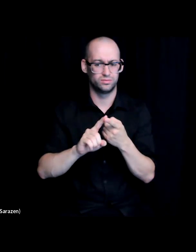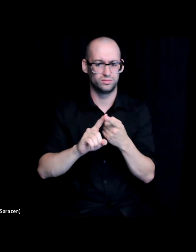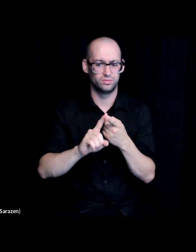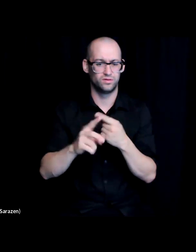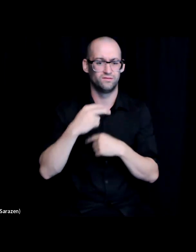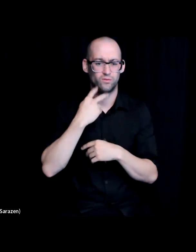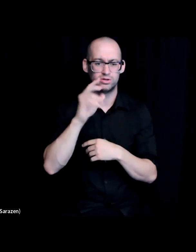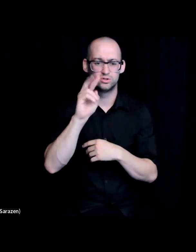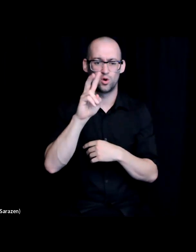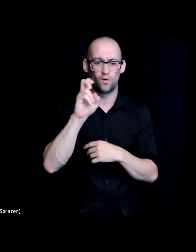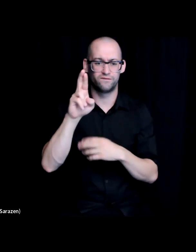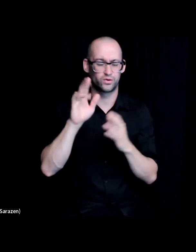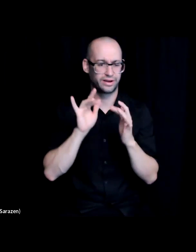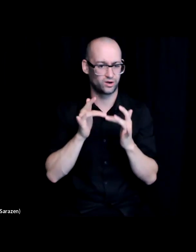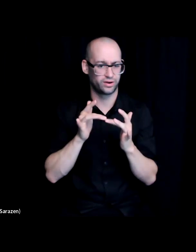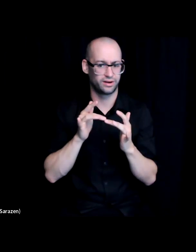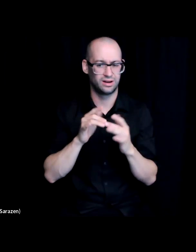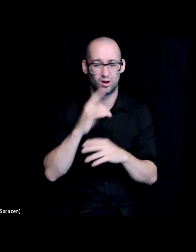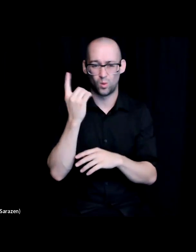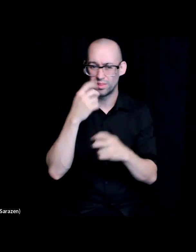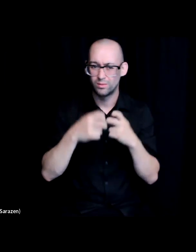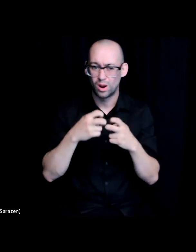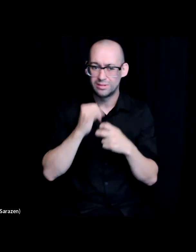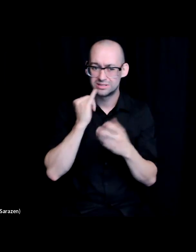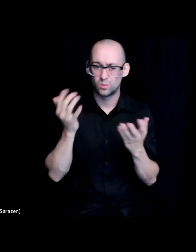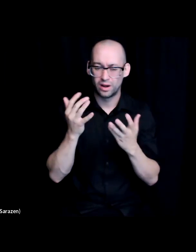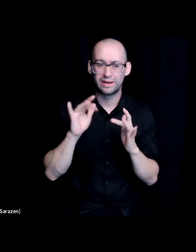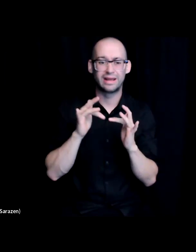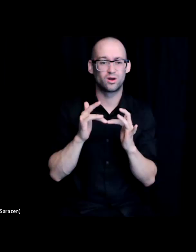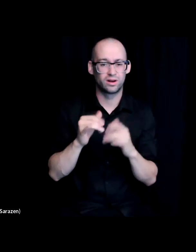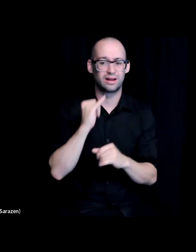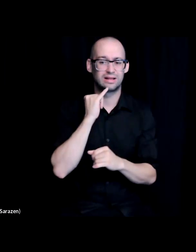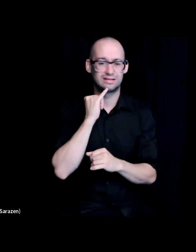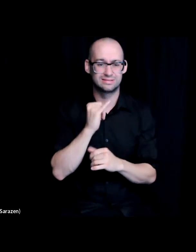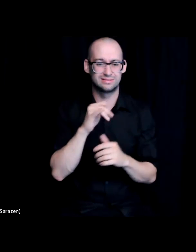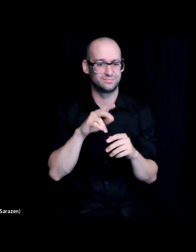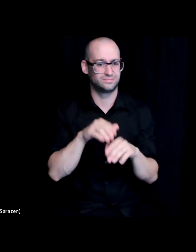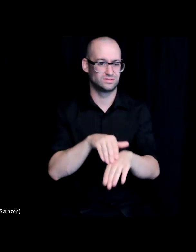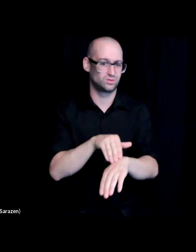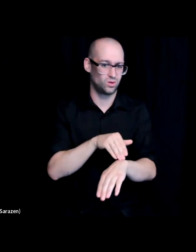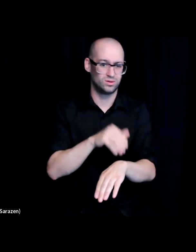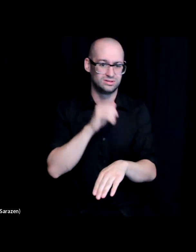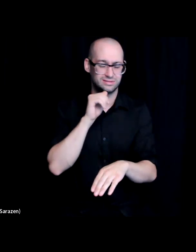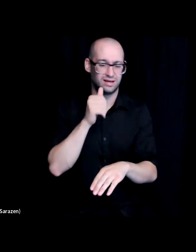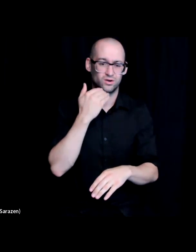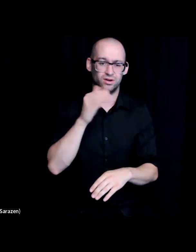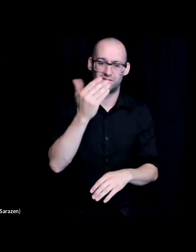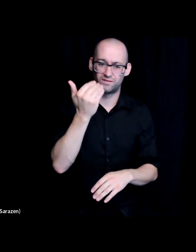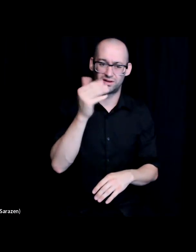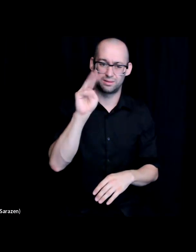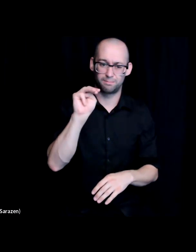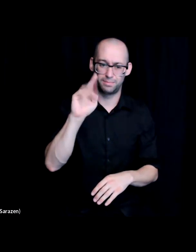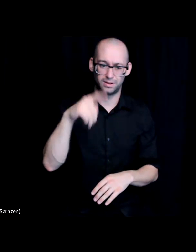voice over internet. The only problem with that is our internet speed was 15 megabits